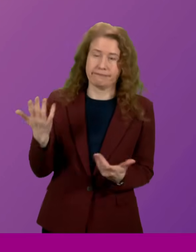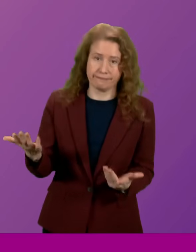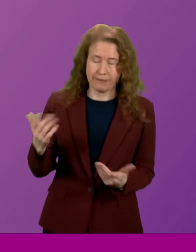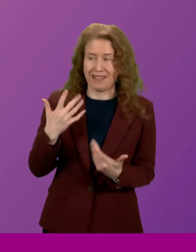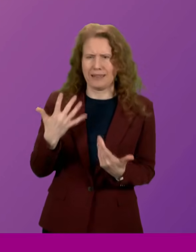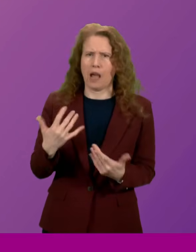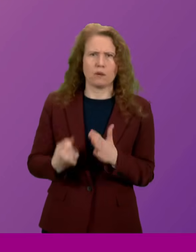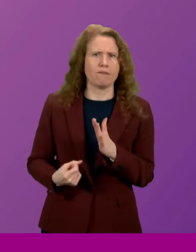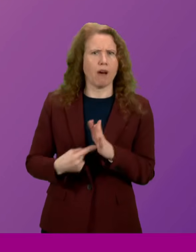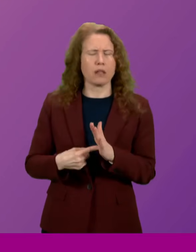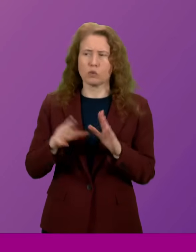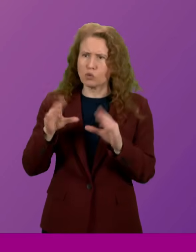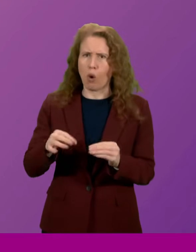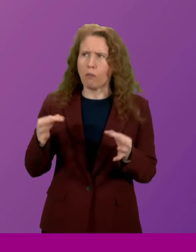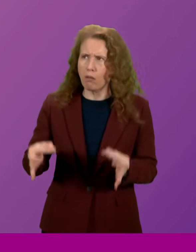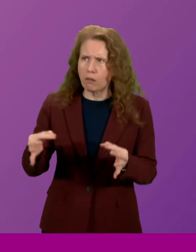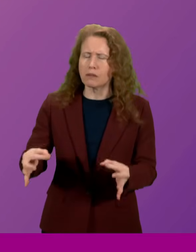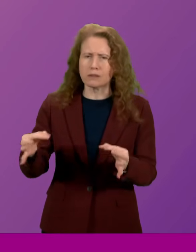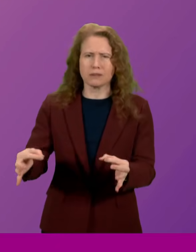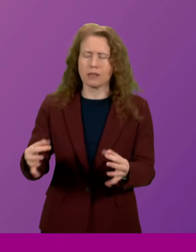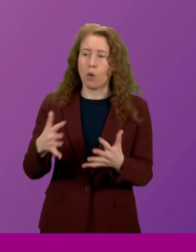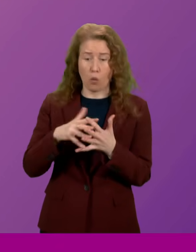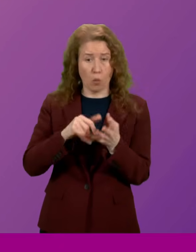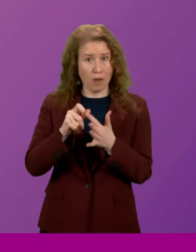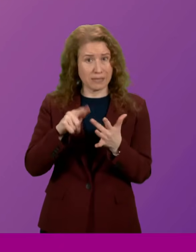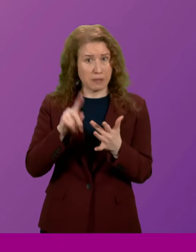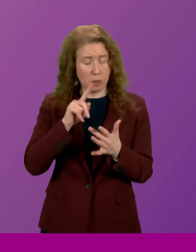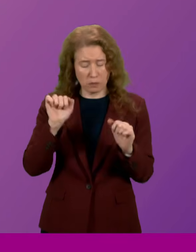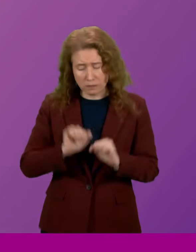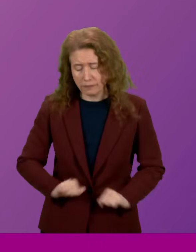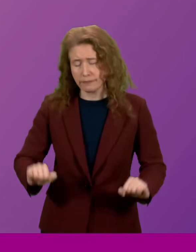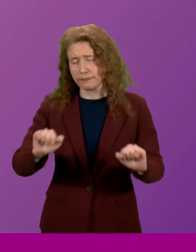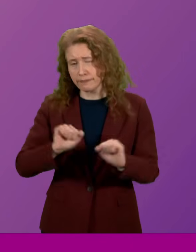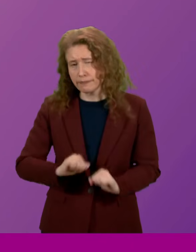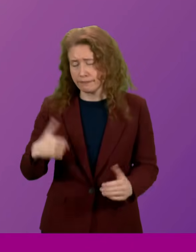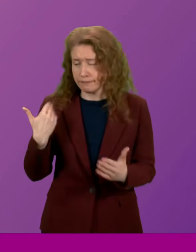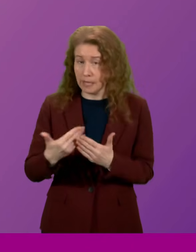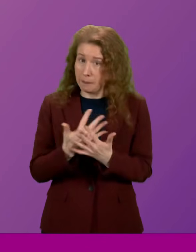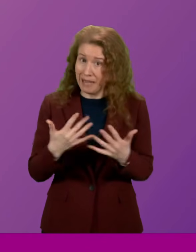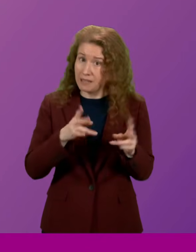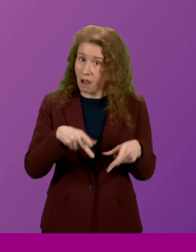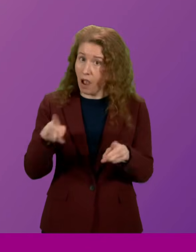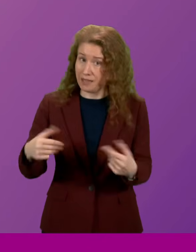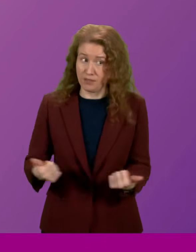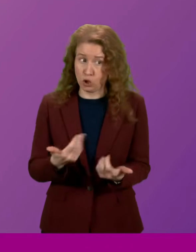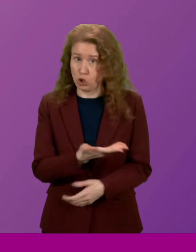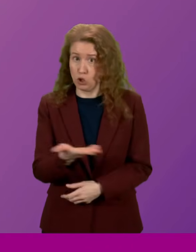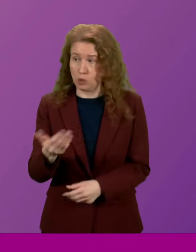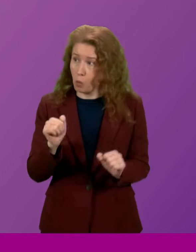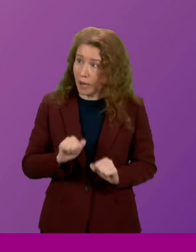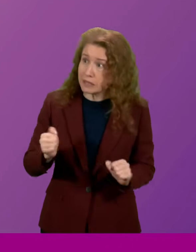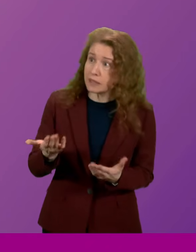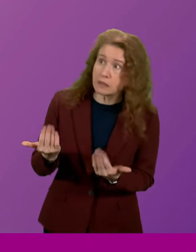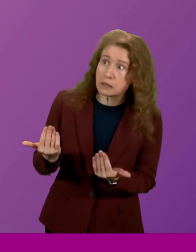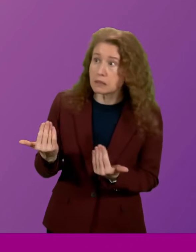it's now vital that they stop dragging their feet. WASPI women have waited long enough, with many having died while waiting for